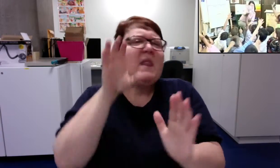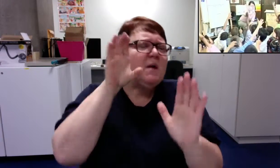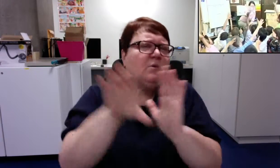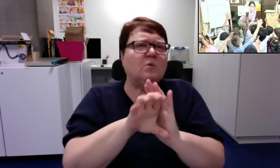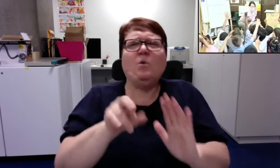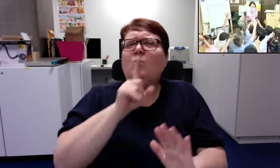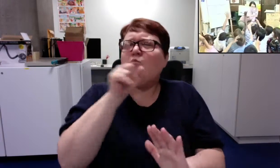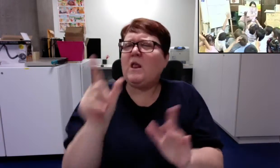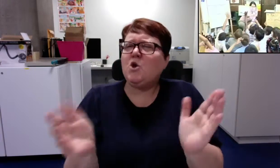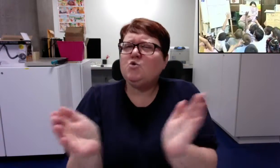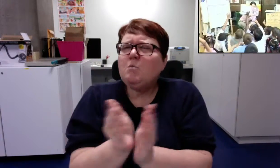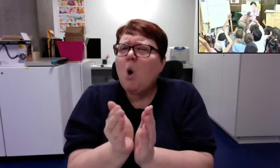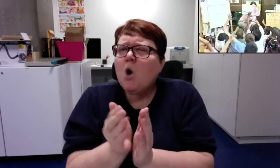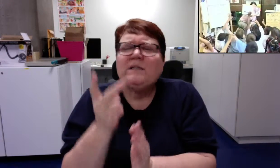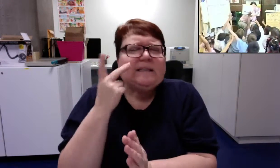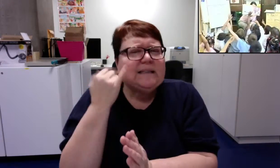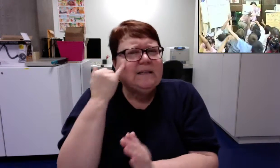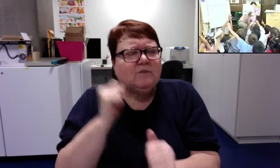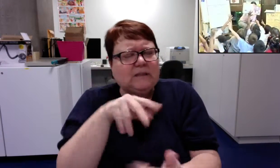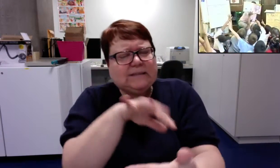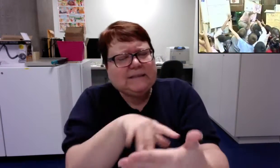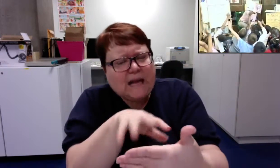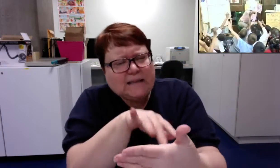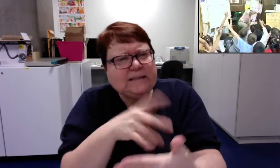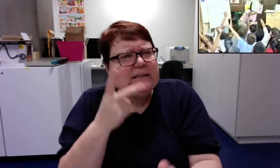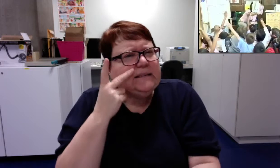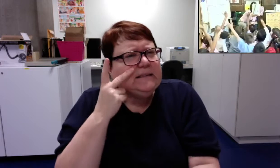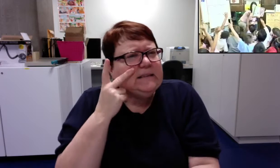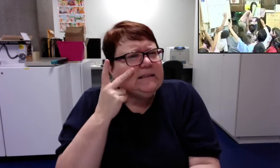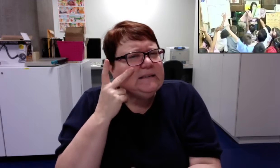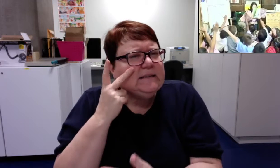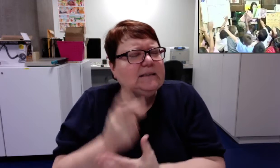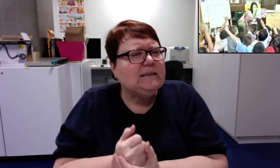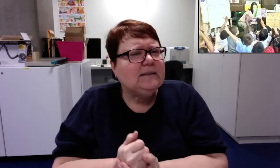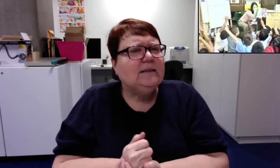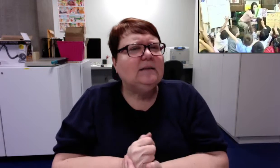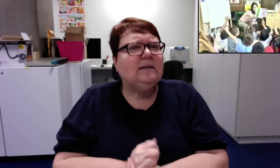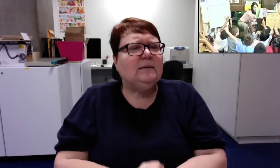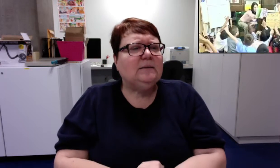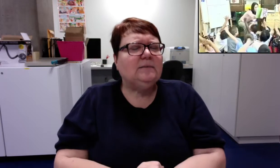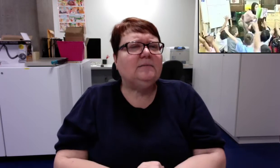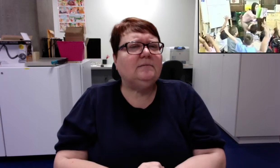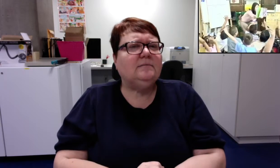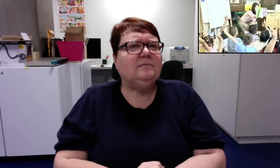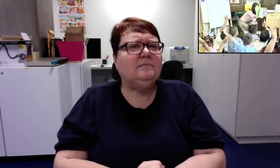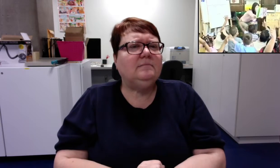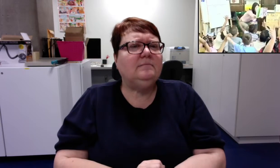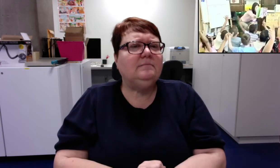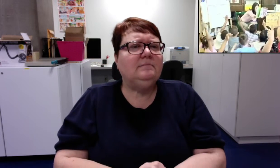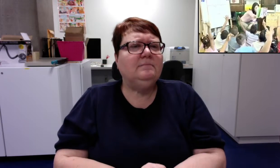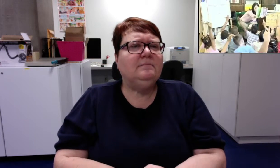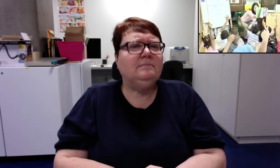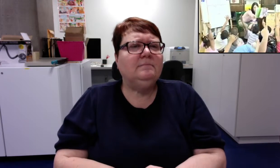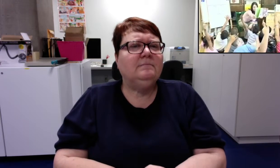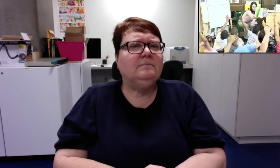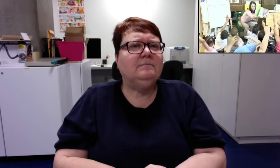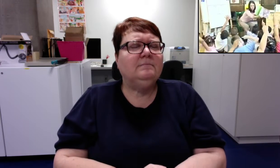really tiny, but see if you can study and get a clue. I know something. You can sit.